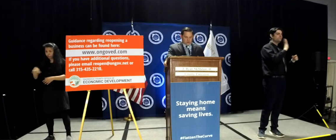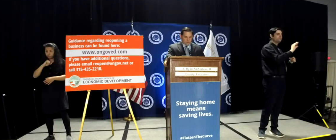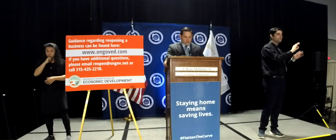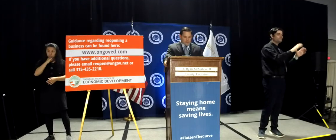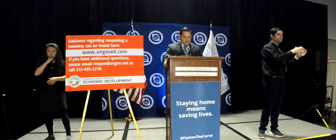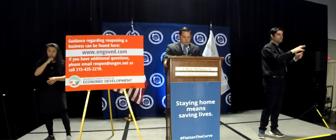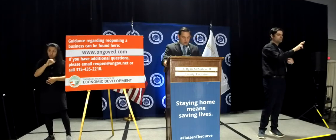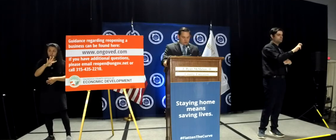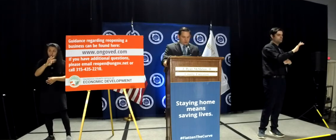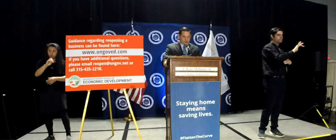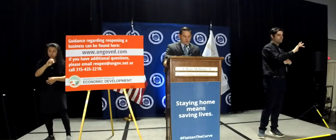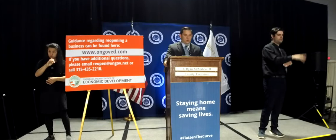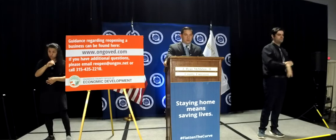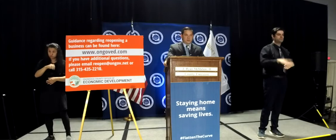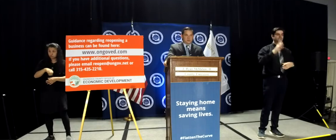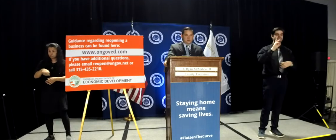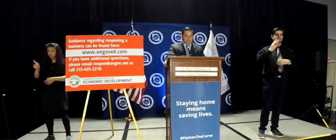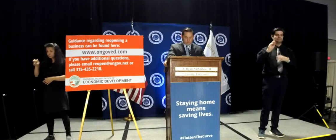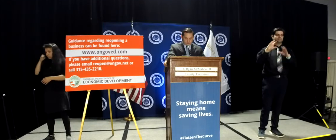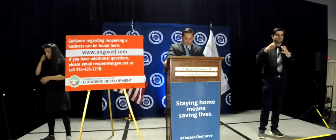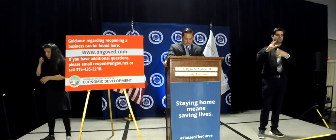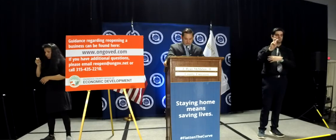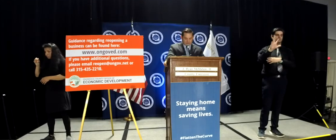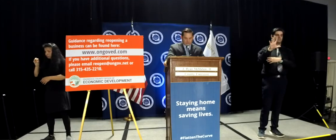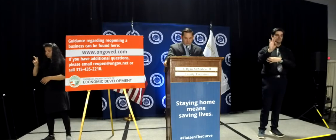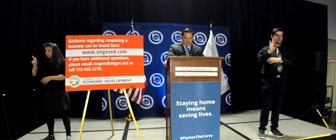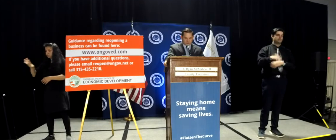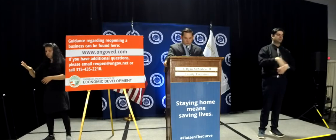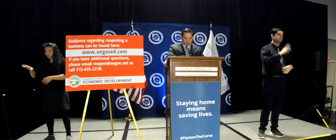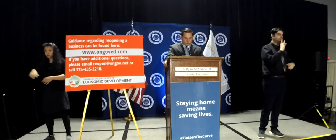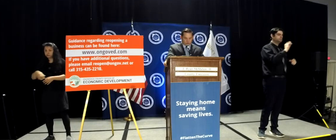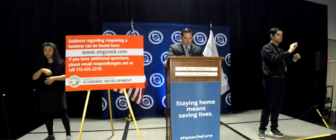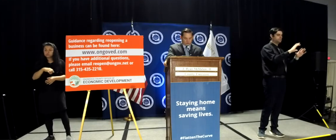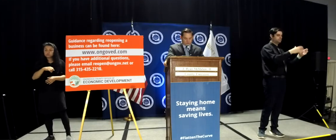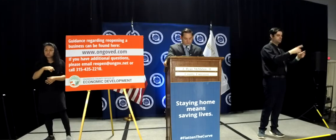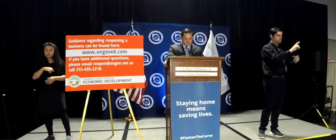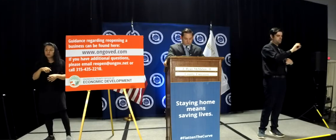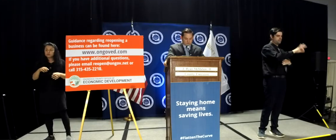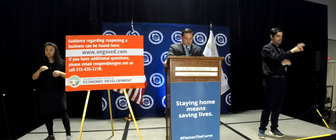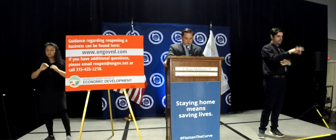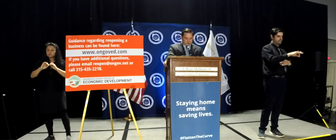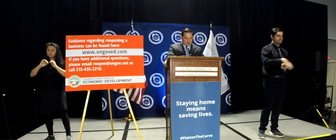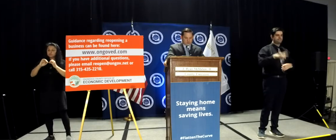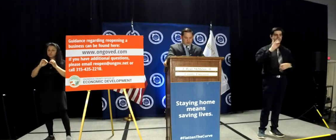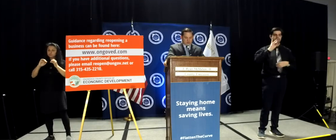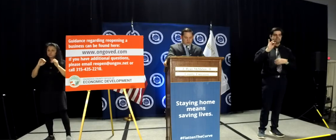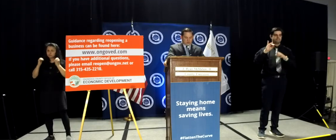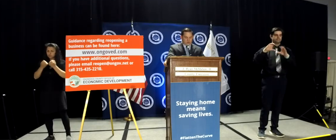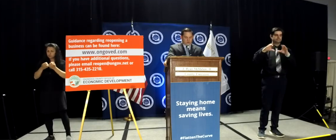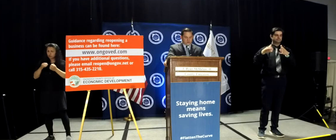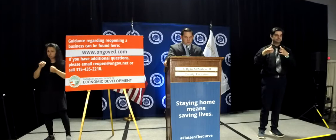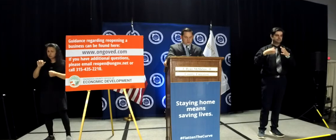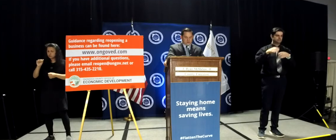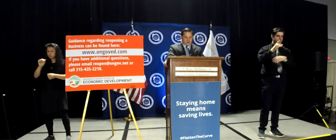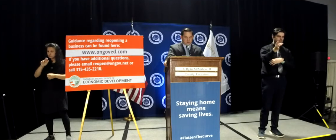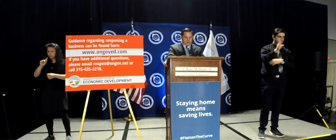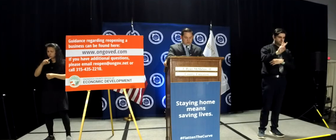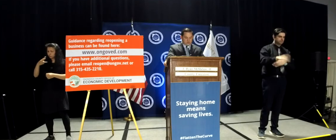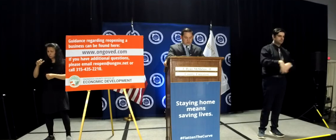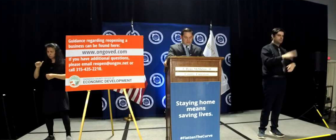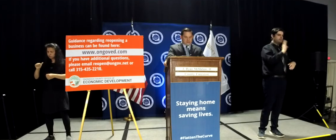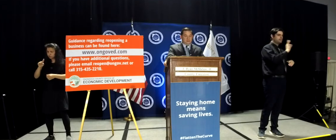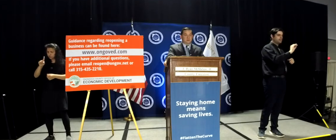Syracuse, 1,130 total cases to date, 541 recoveries. Town of Clay,